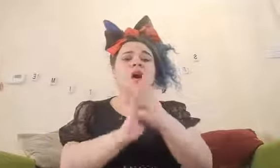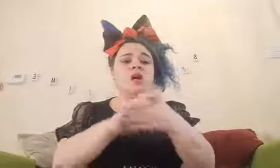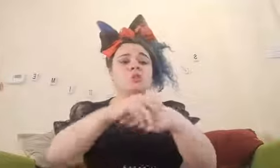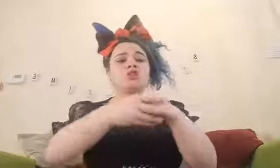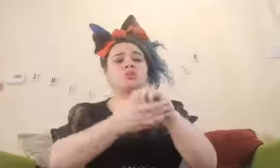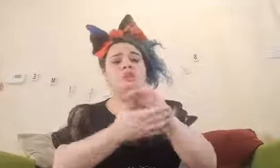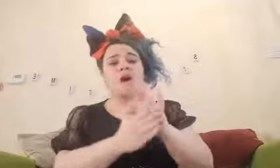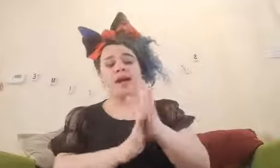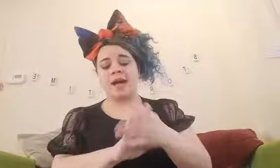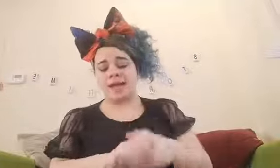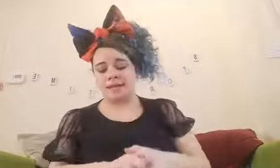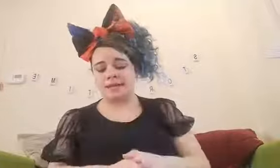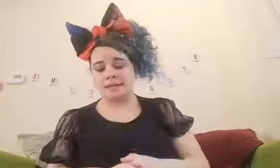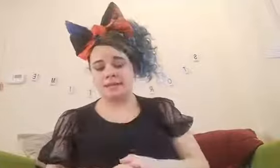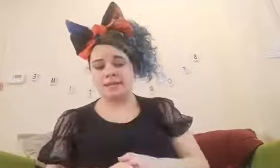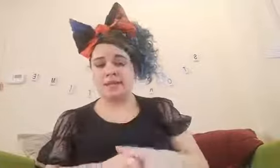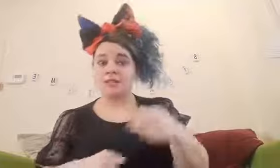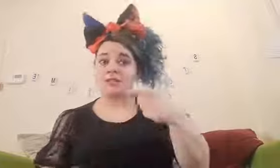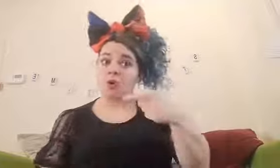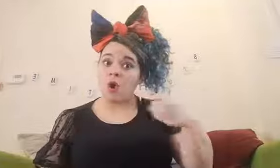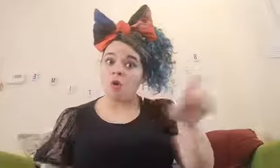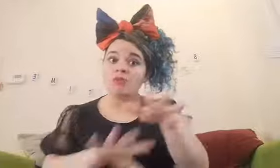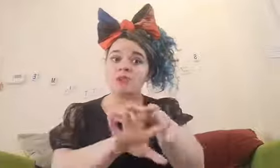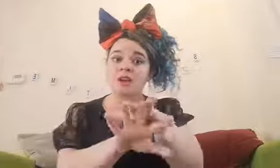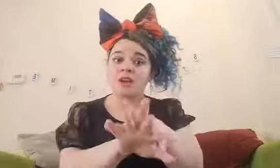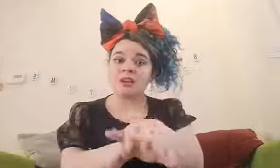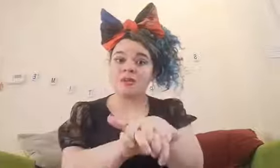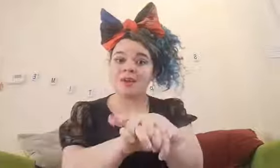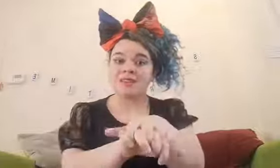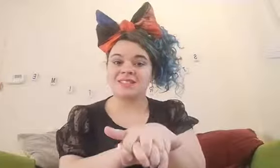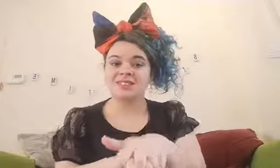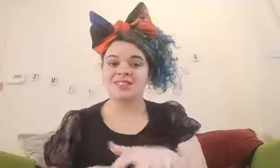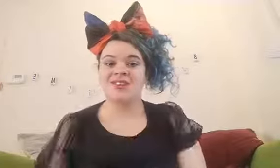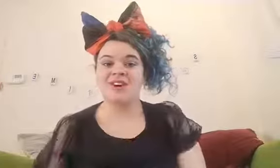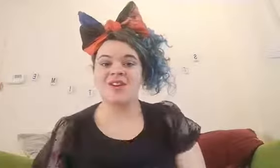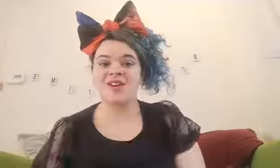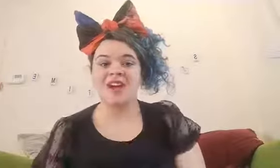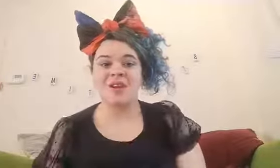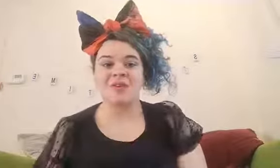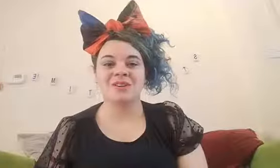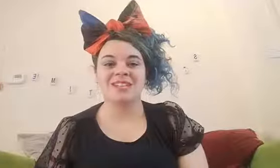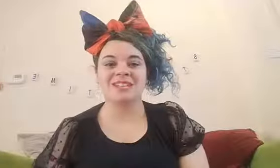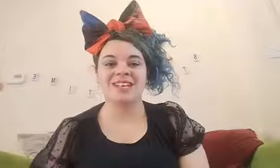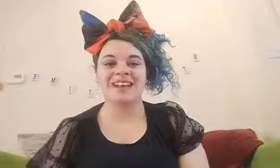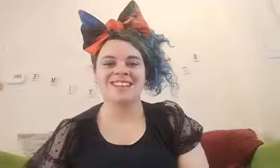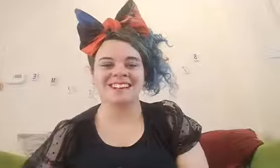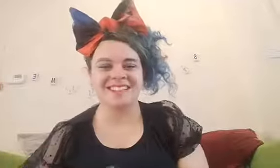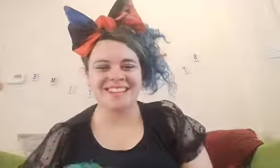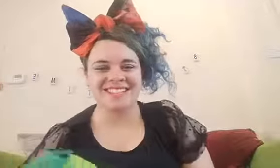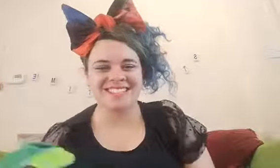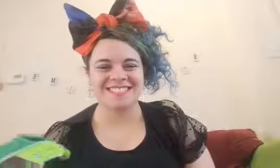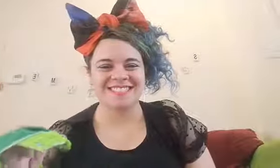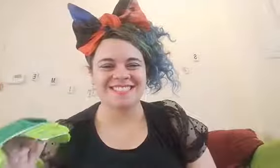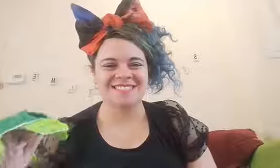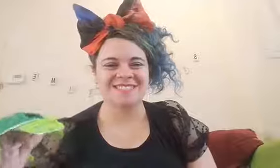I'll wash my hands. And so off Turtle went to go and wash his hands. I love Anansi too. He's one